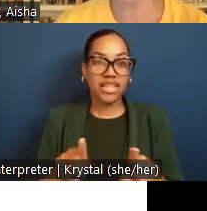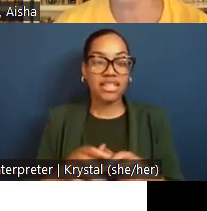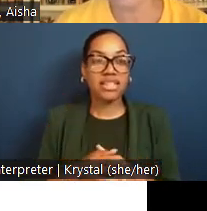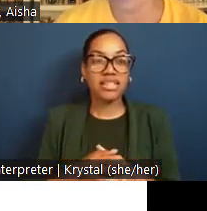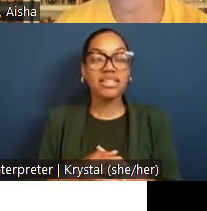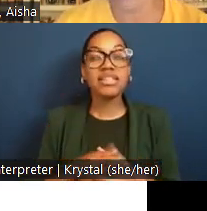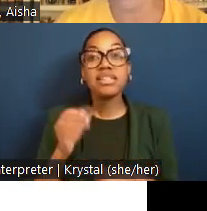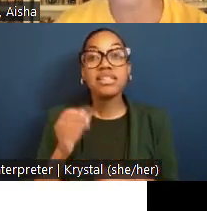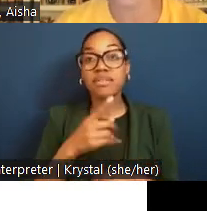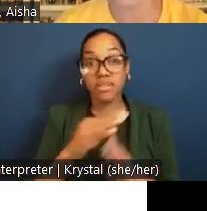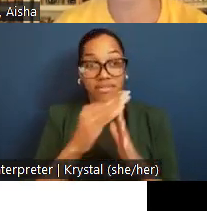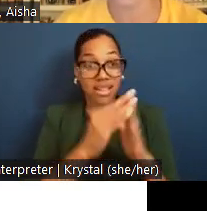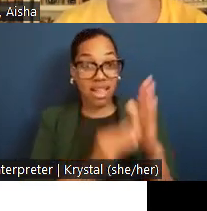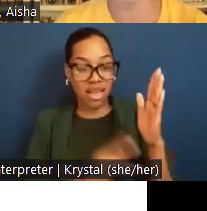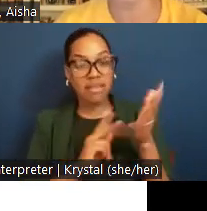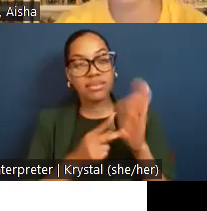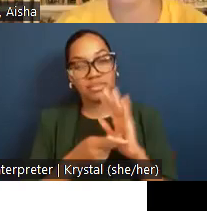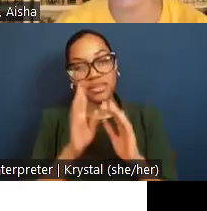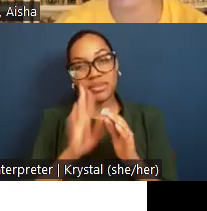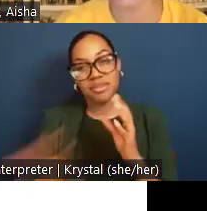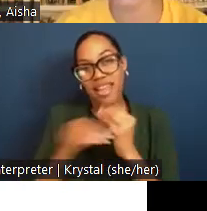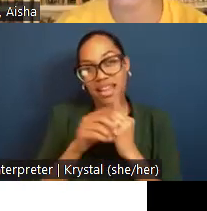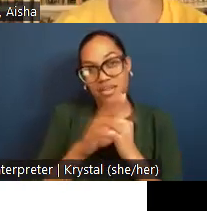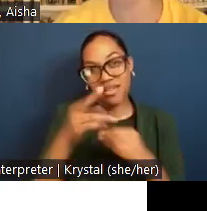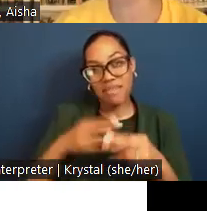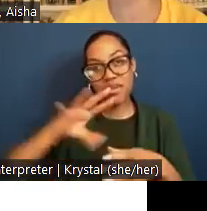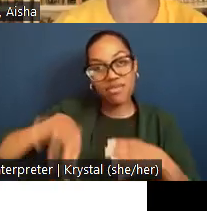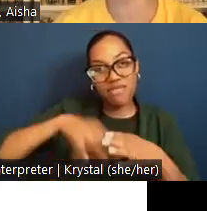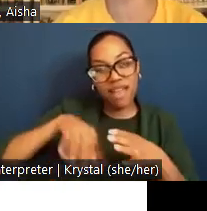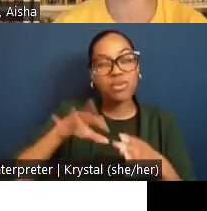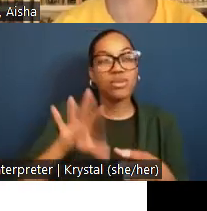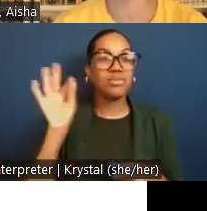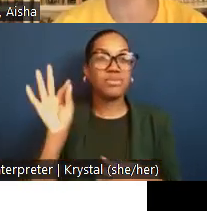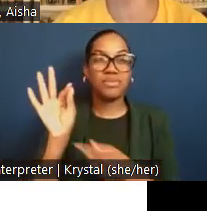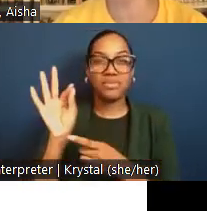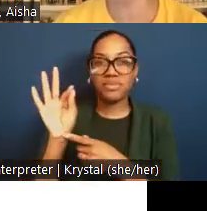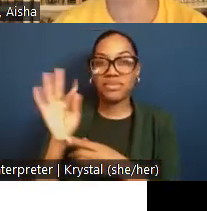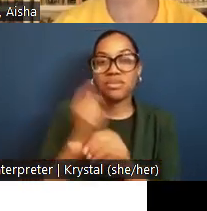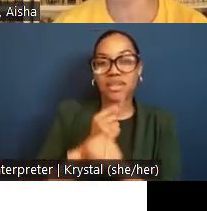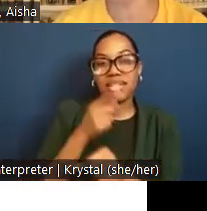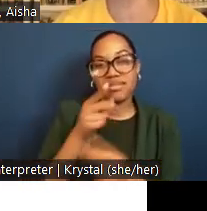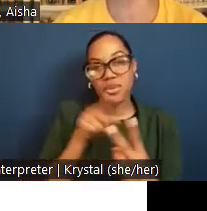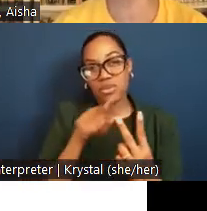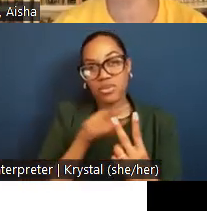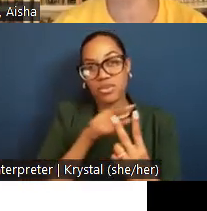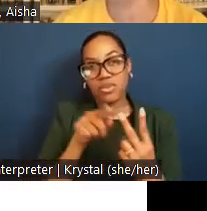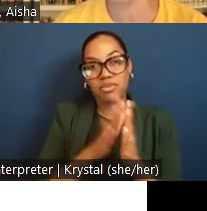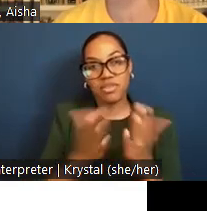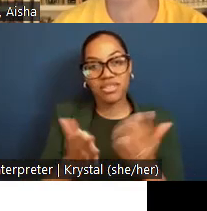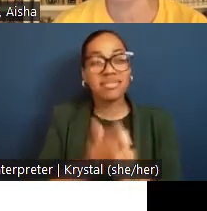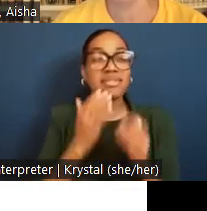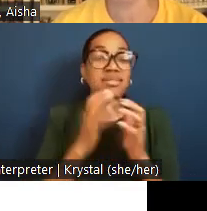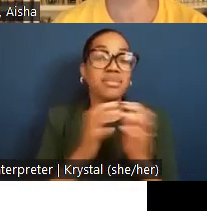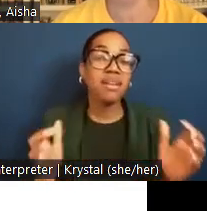into another raffle with a chance to win one of the 2 books. Thanks, everybody, so much. This was wonderful. I wish we had a lot more